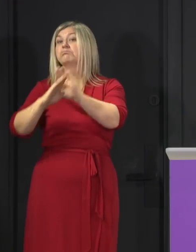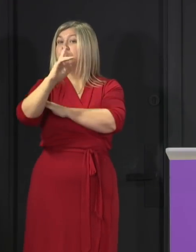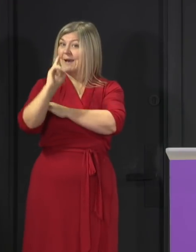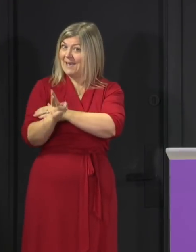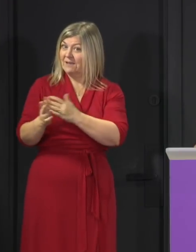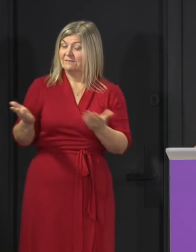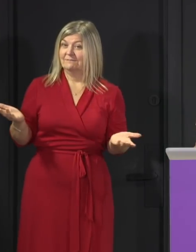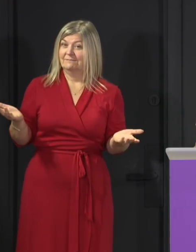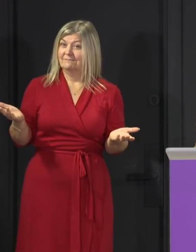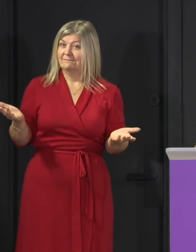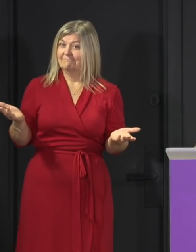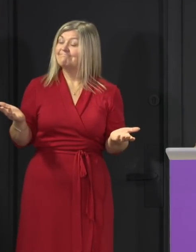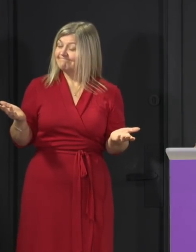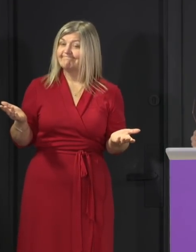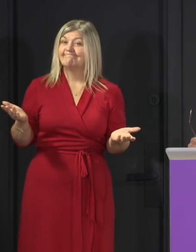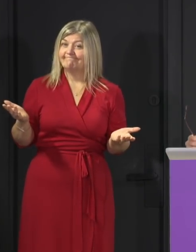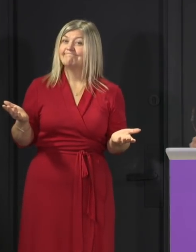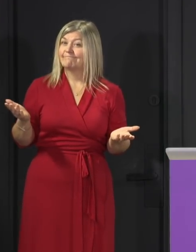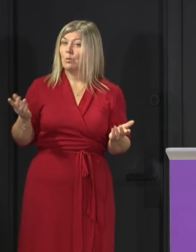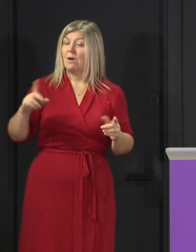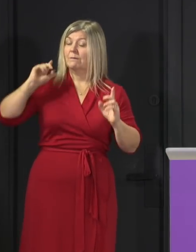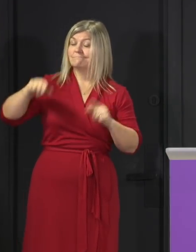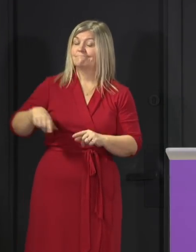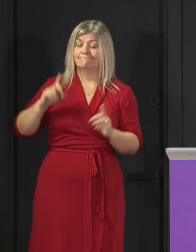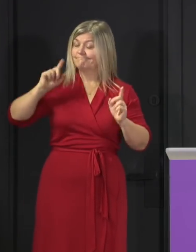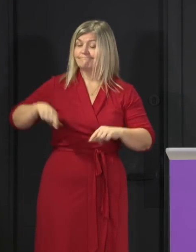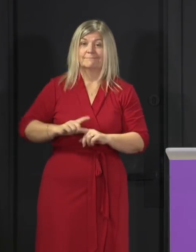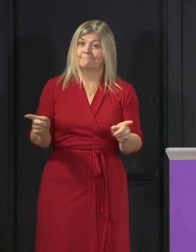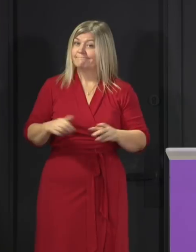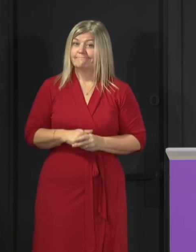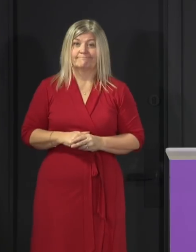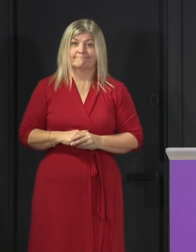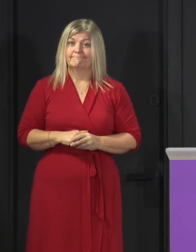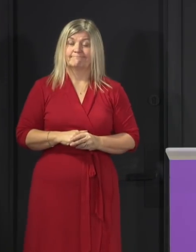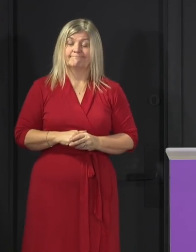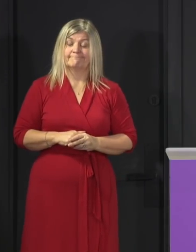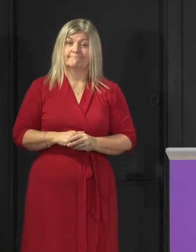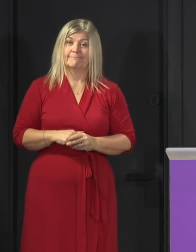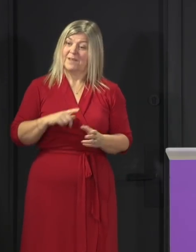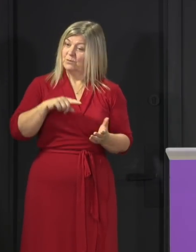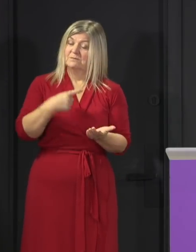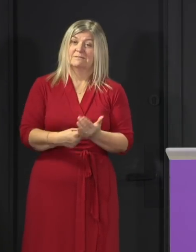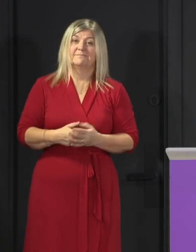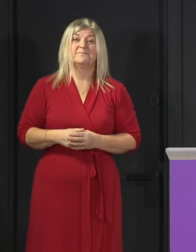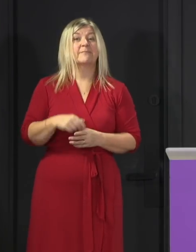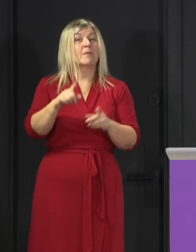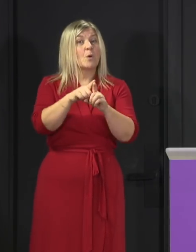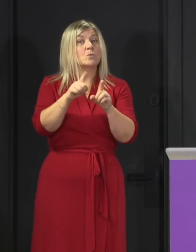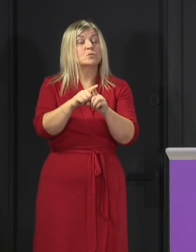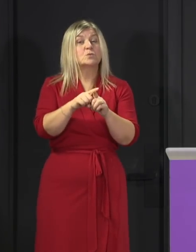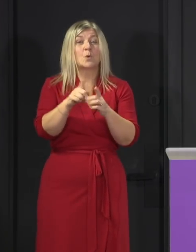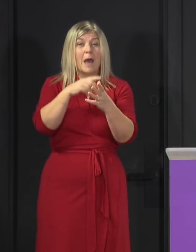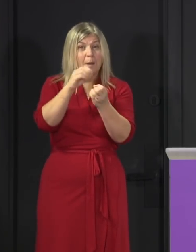though it is, we can simply ignore when we reach these decisions. I also set out the reasons for the decisions